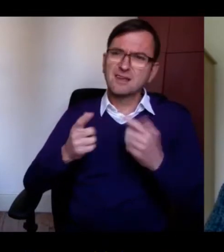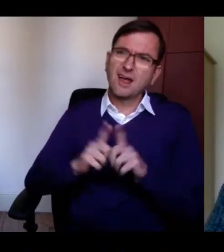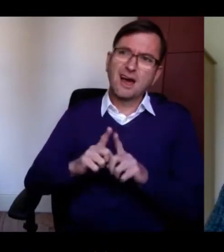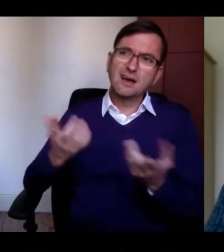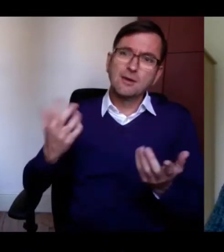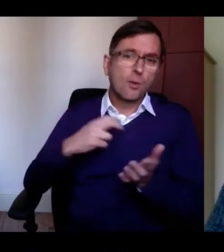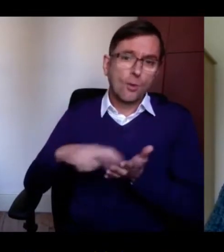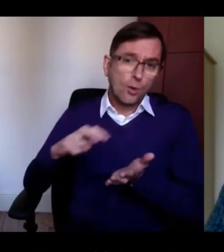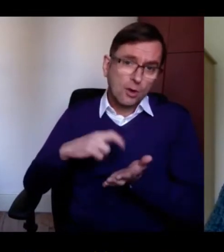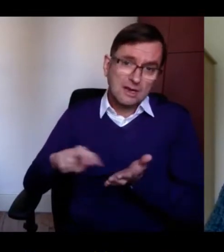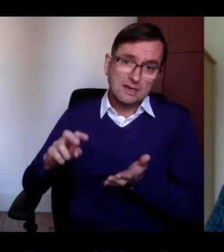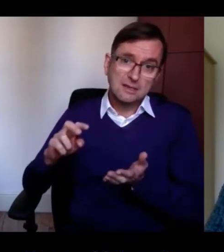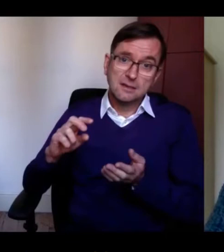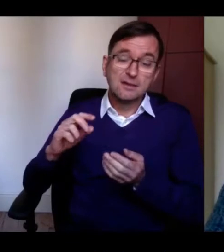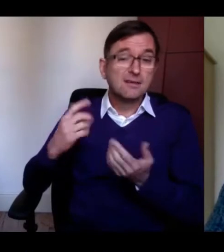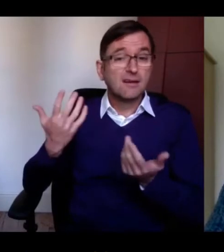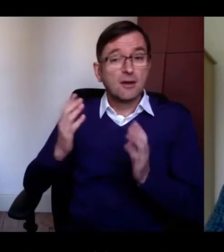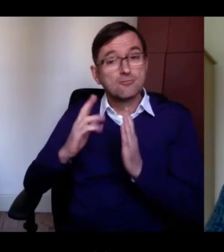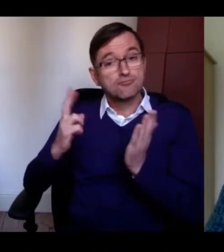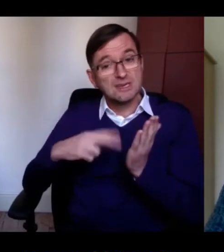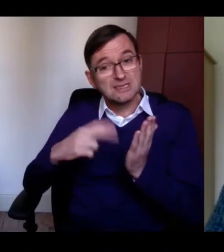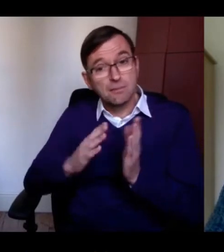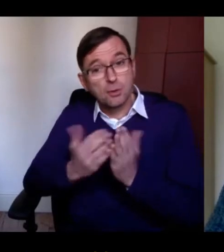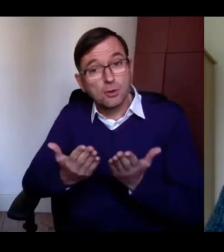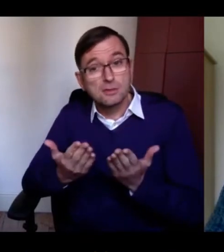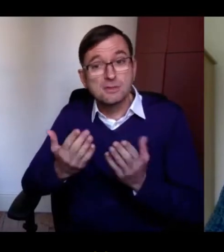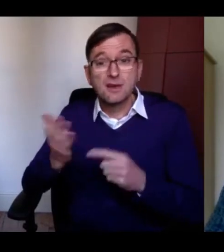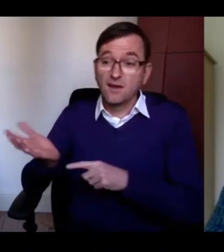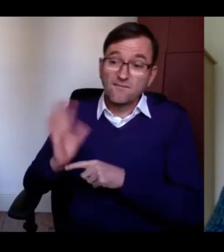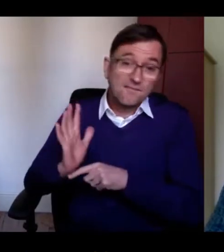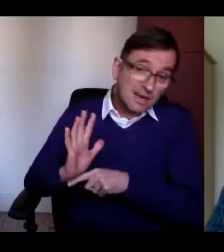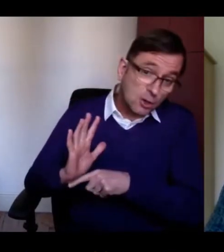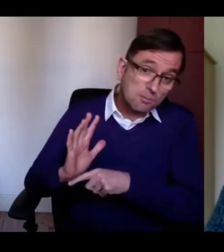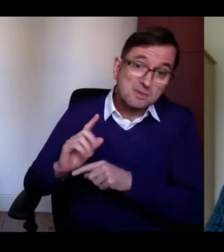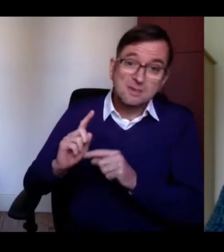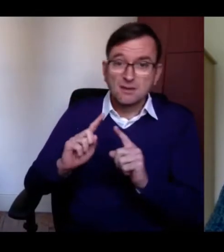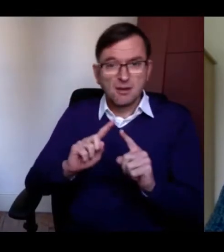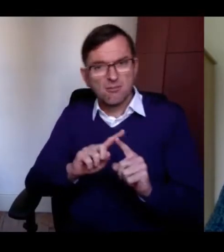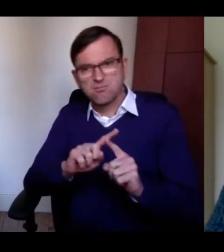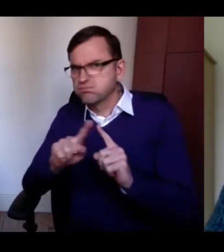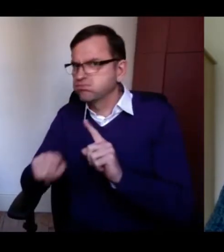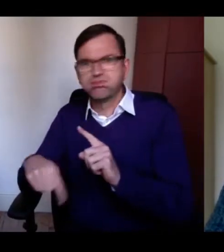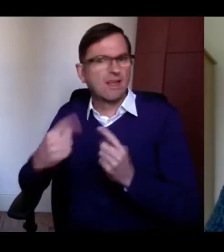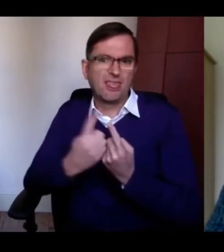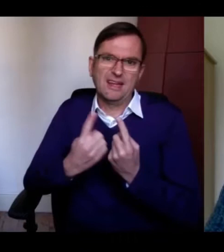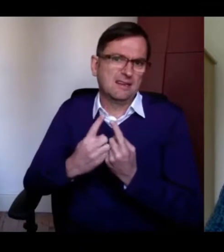Personal interests as well. I like walking, reading, films,